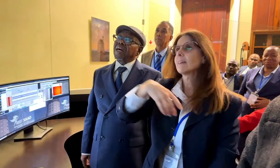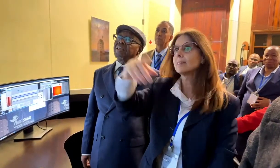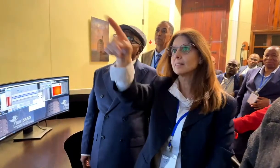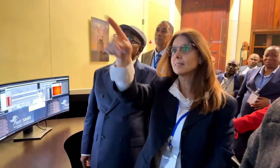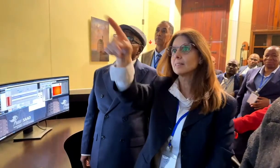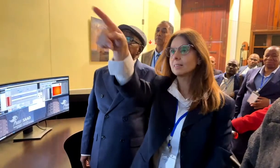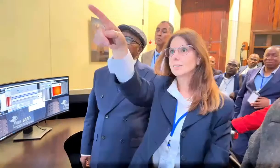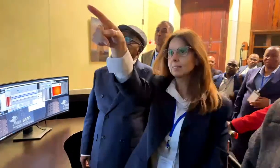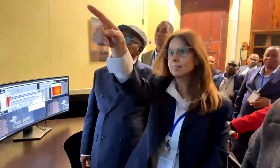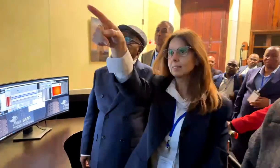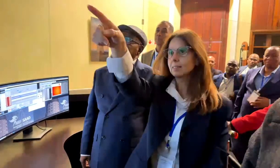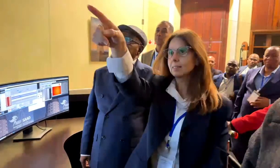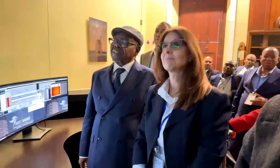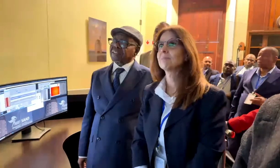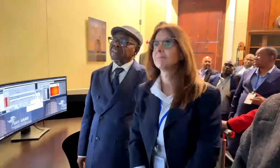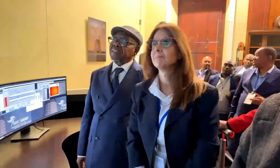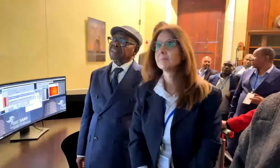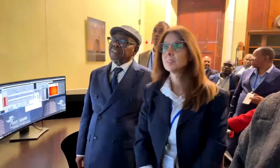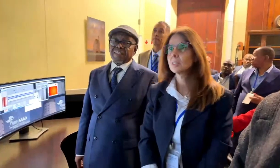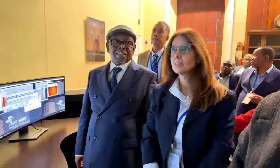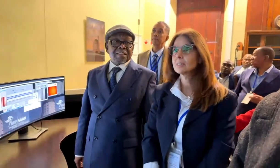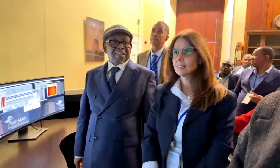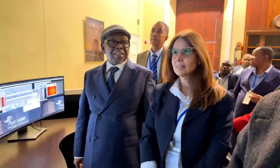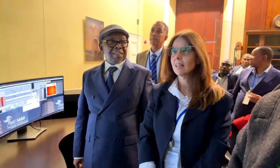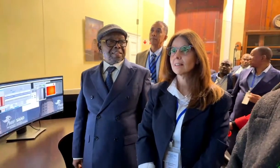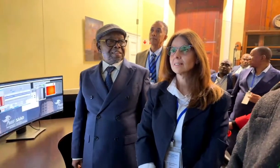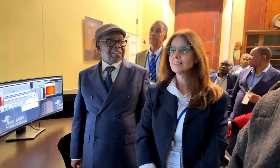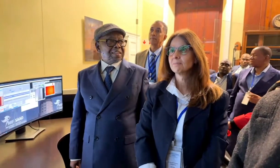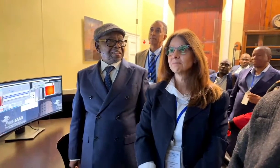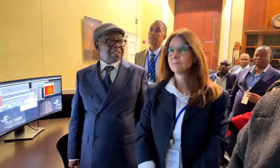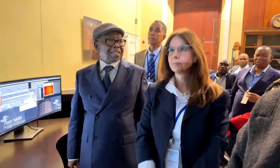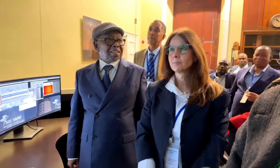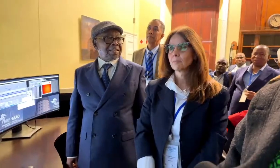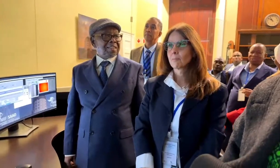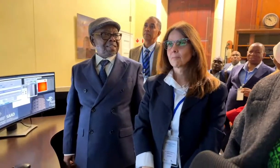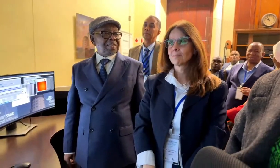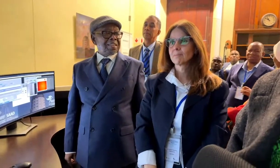in Sutherland. Yes. So this is in Sutherland.